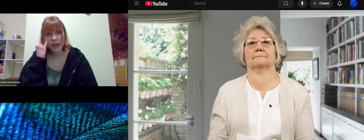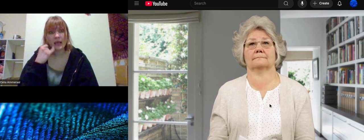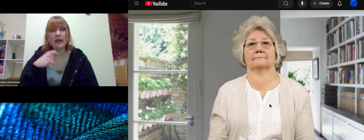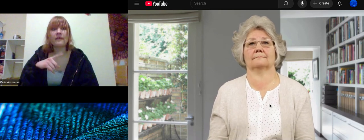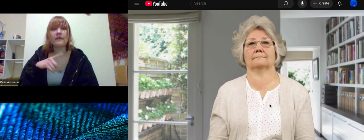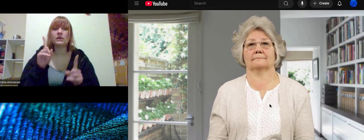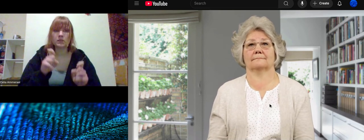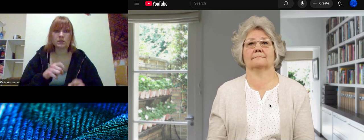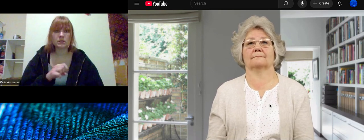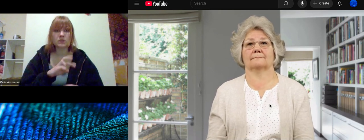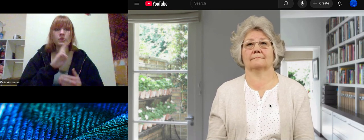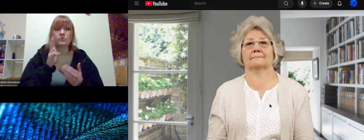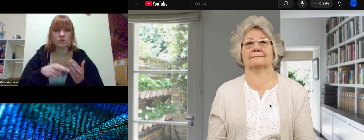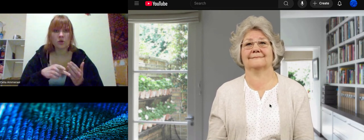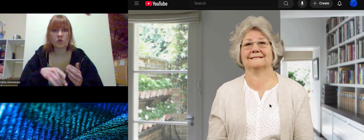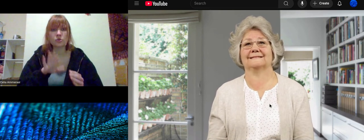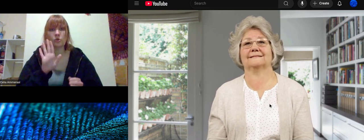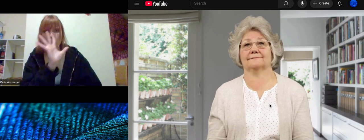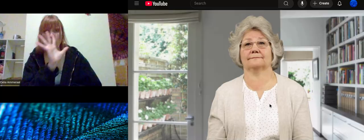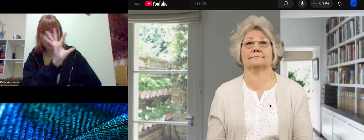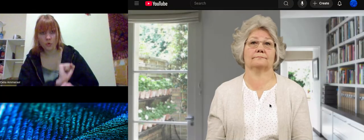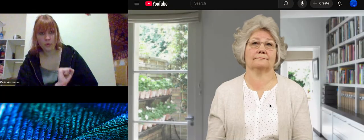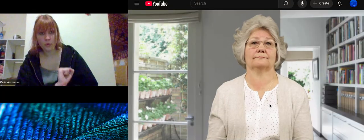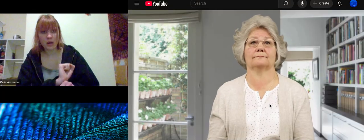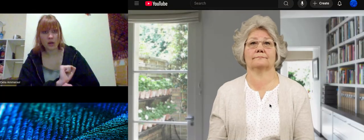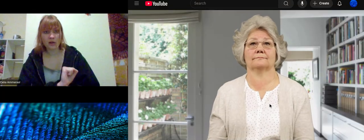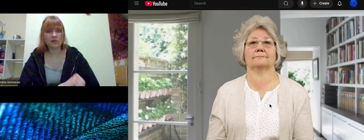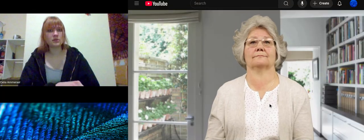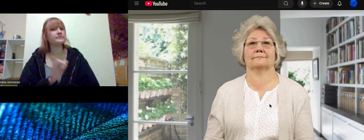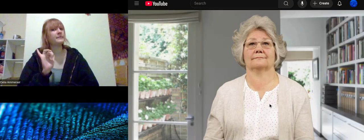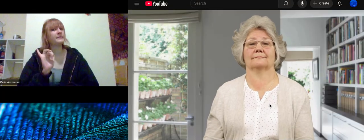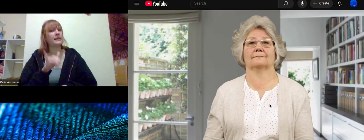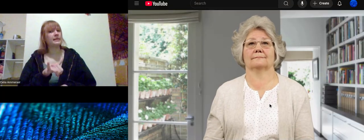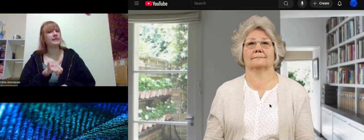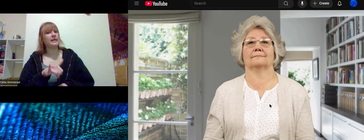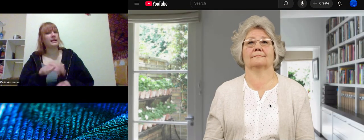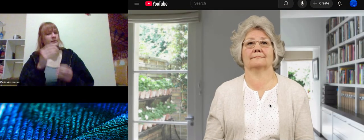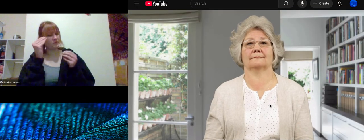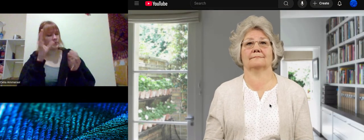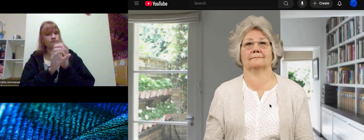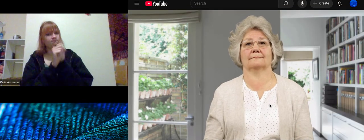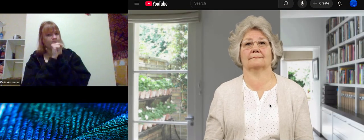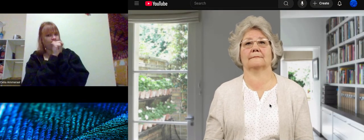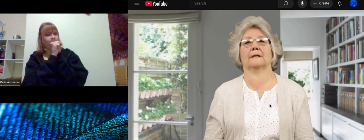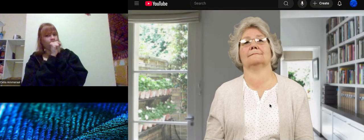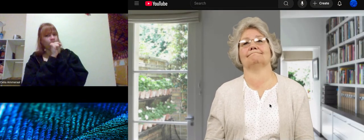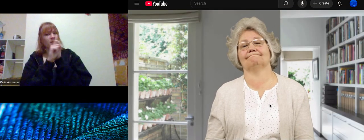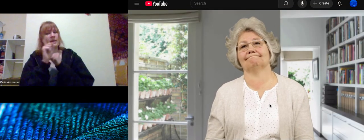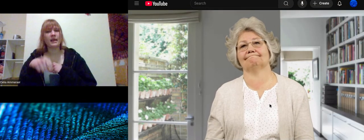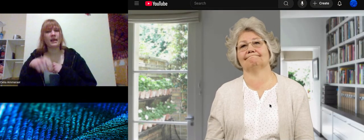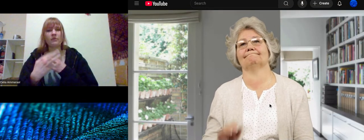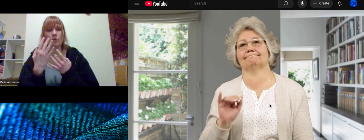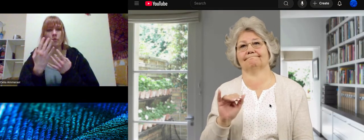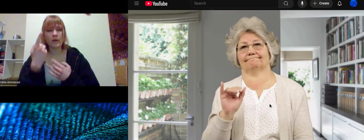your records. That's confidential information, and you would have to wait until your appointment with Dr.